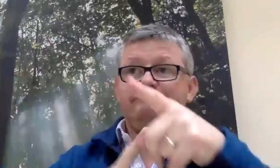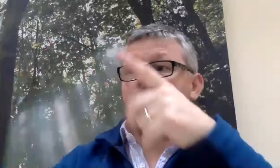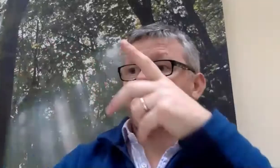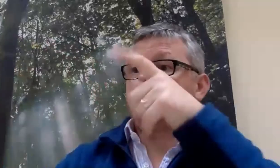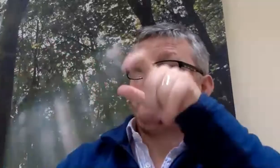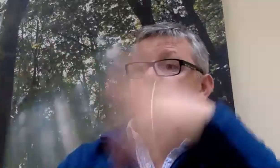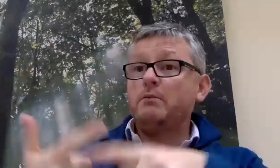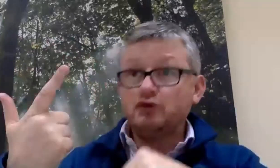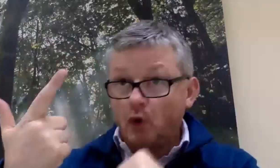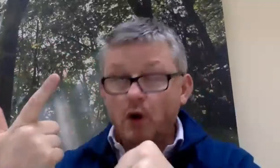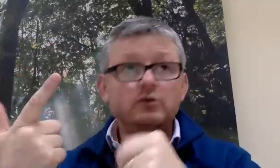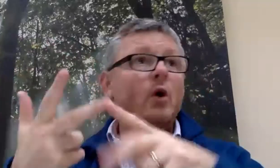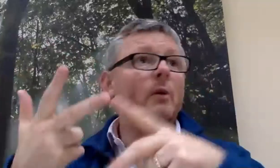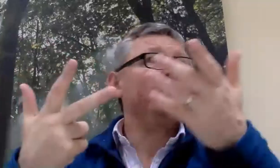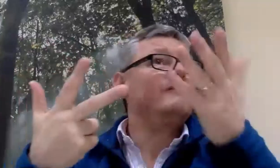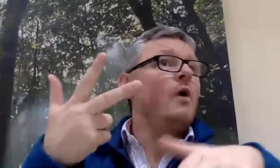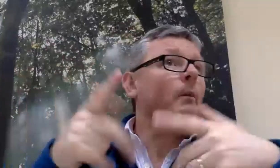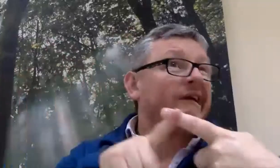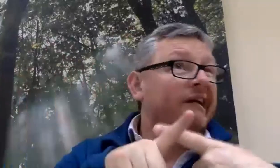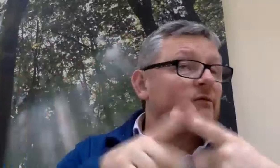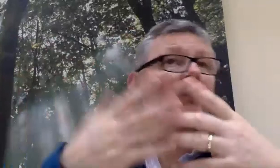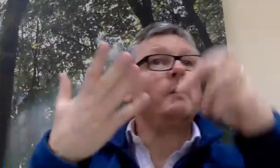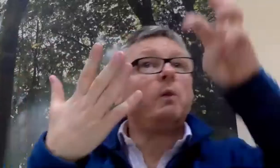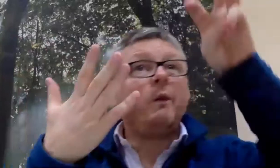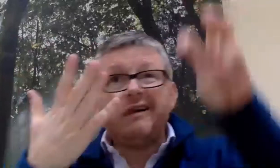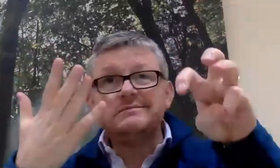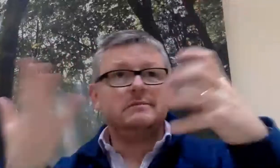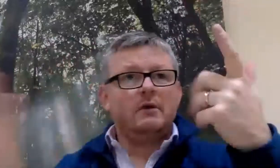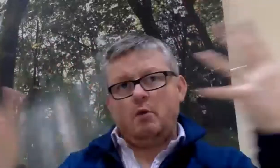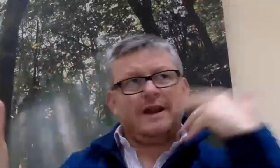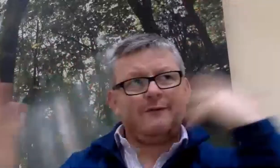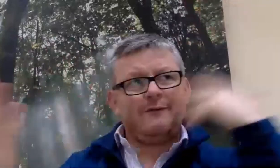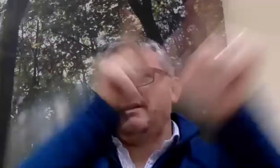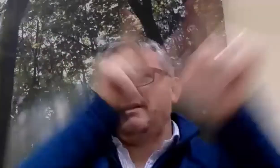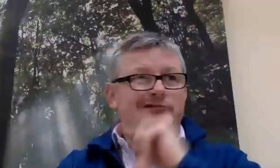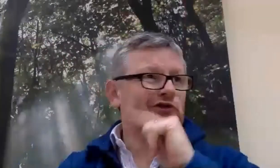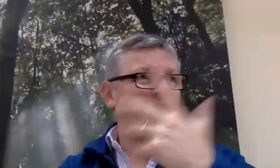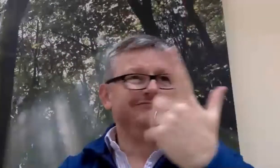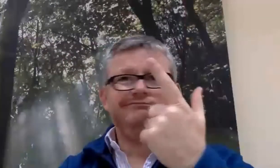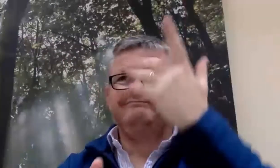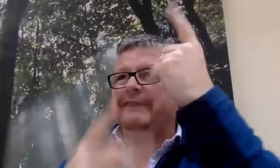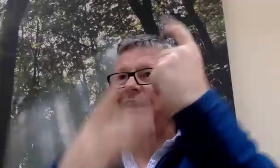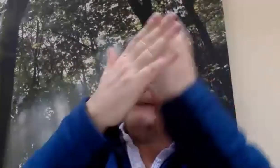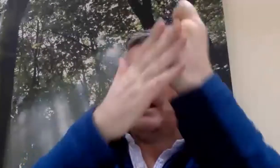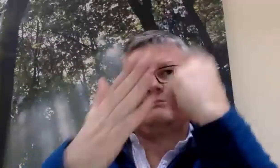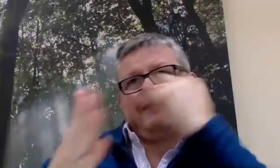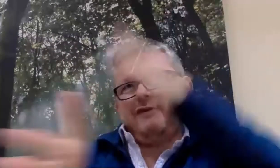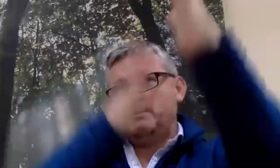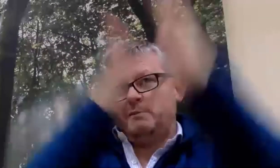And if you know people from England and Scotland and Wales, and the deaf community is much more mobile these days,